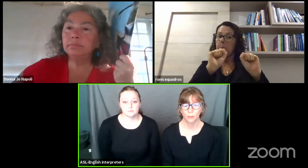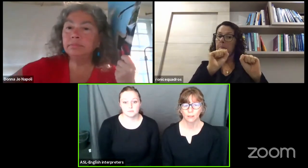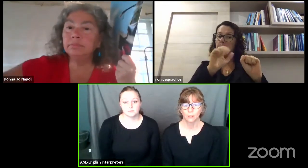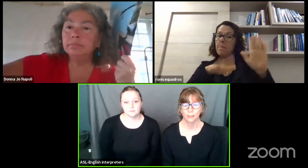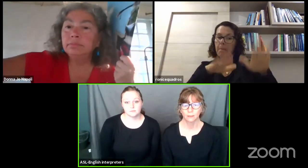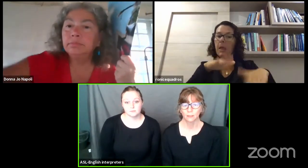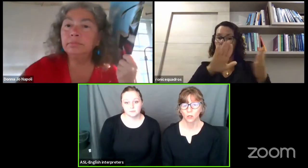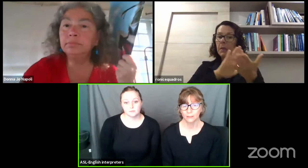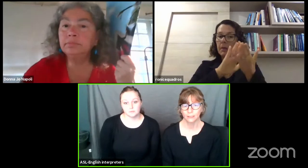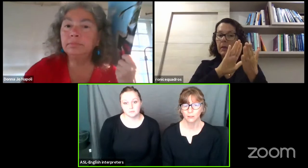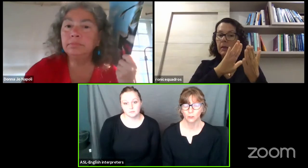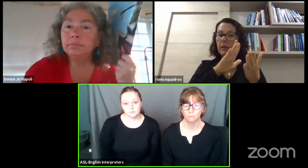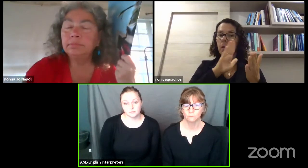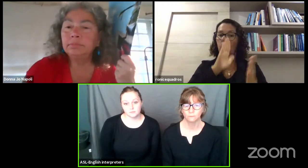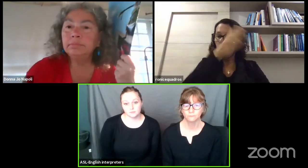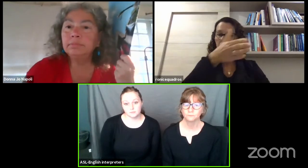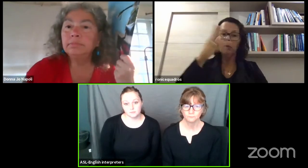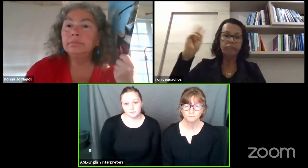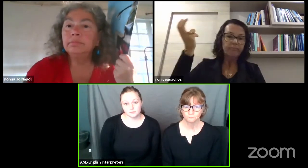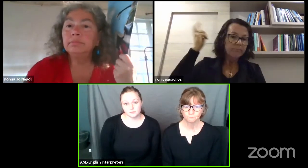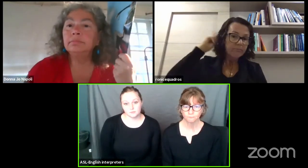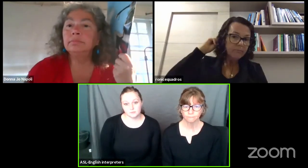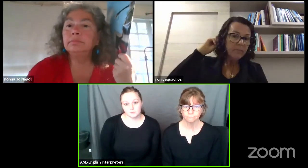is born and cannot hear,